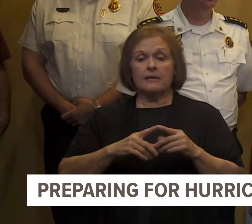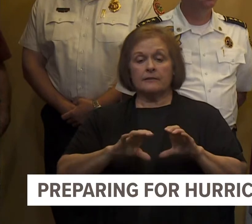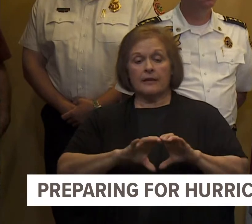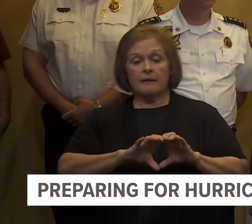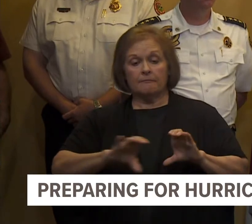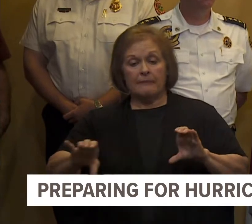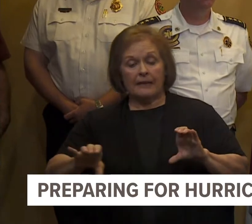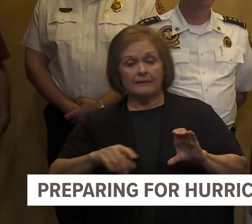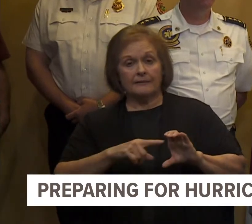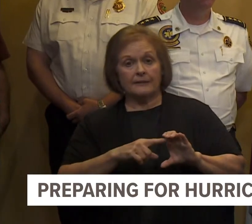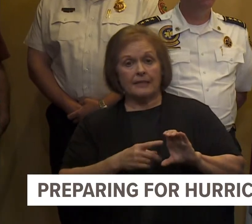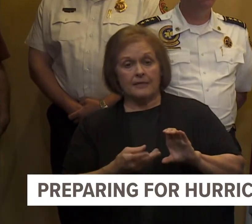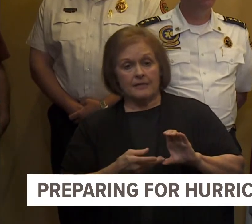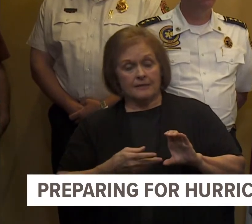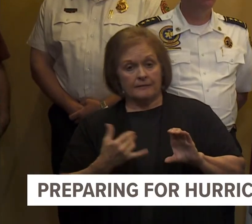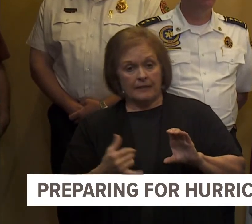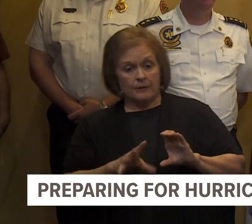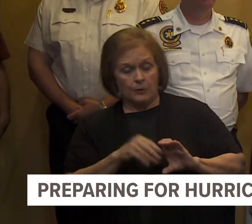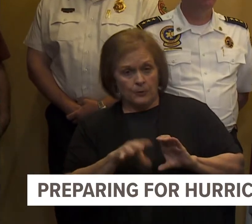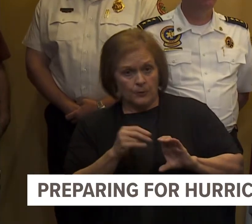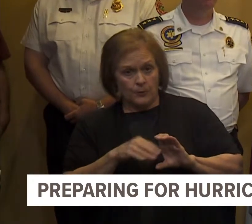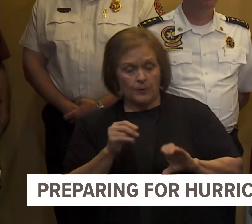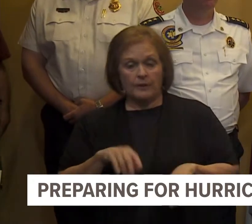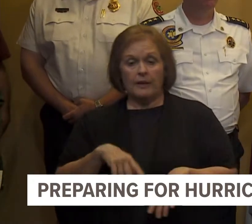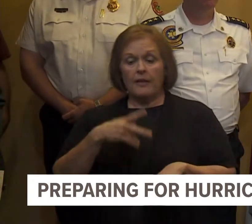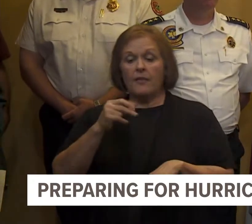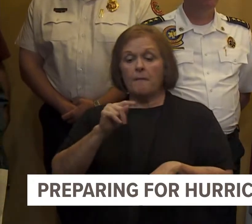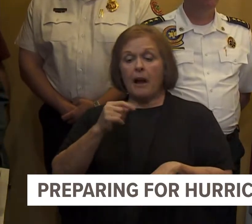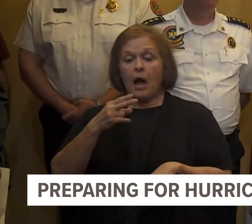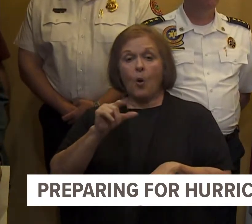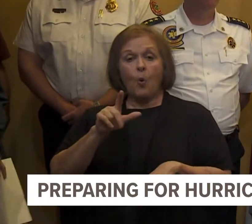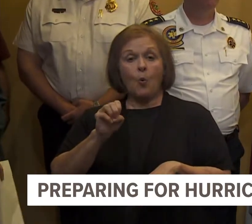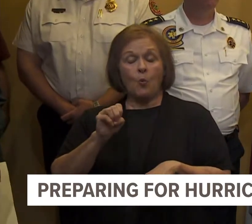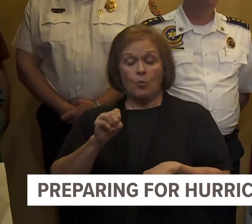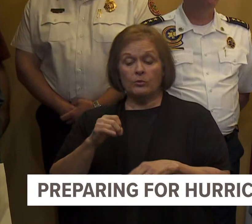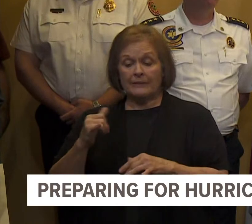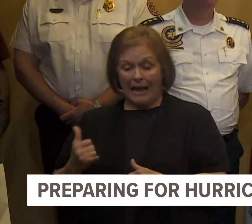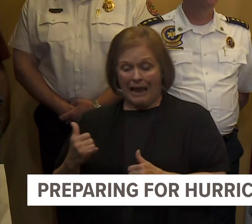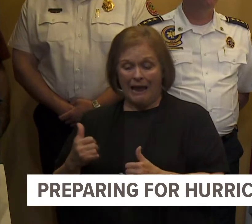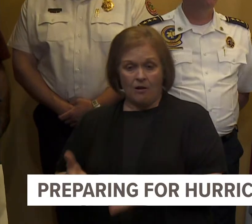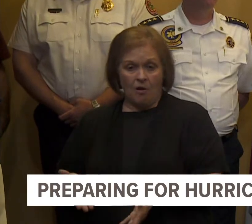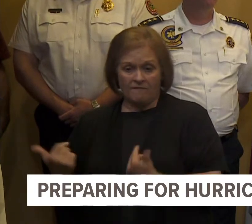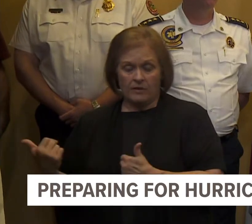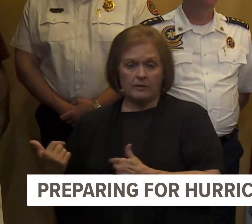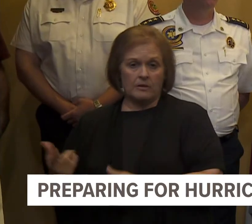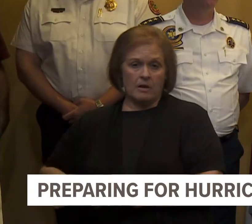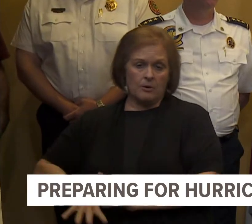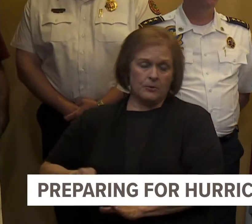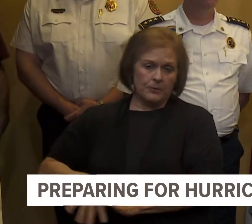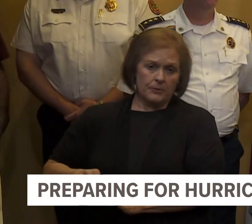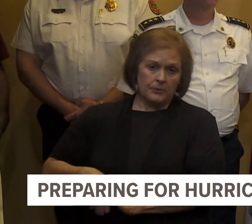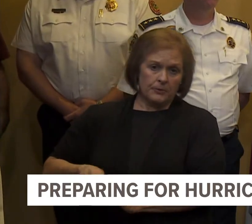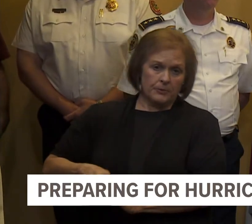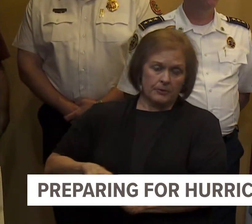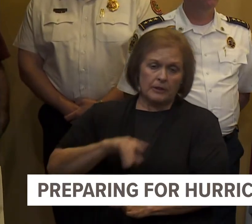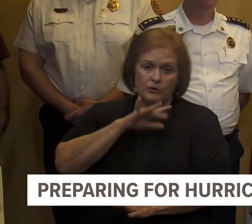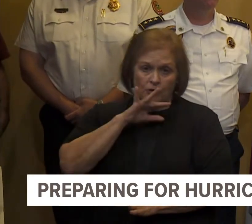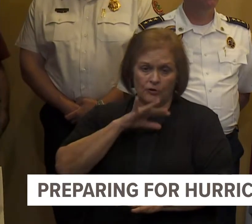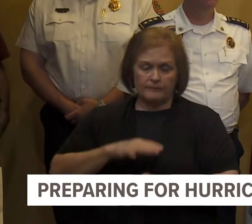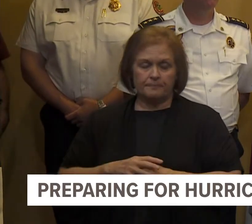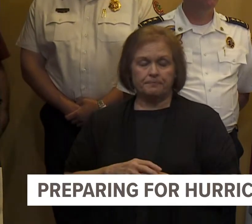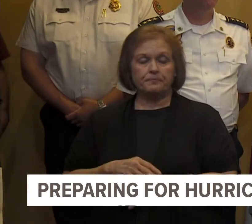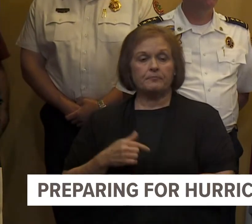are out there now. You probably noticed all the potholes. The vac trucks are out there working every day. I would